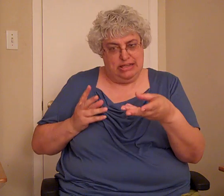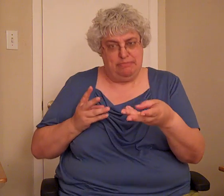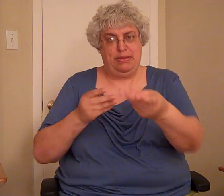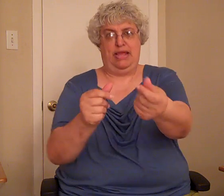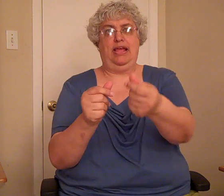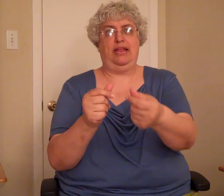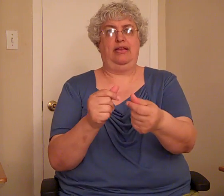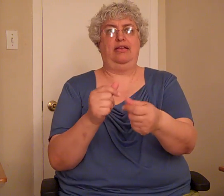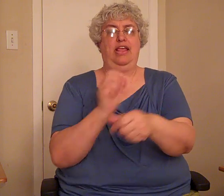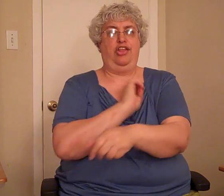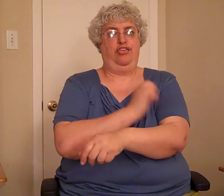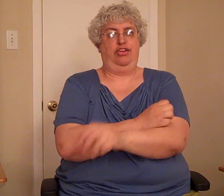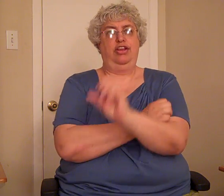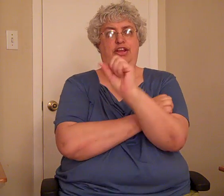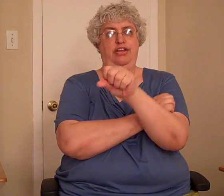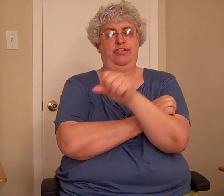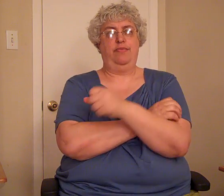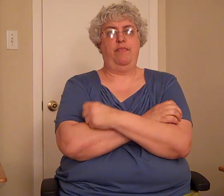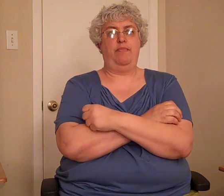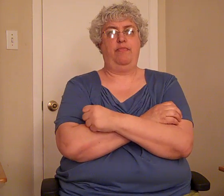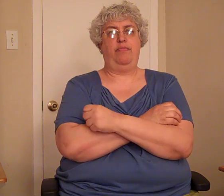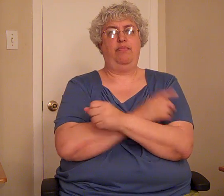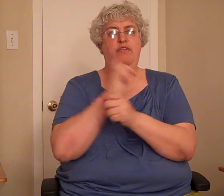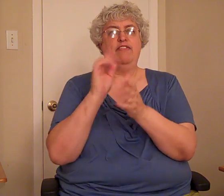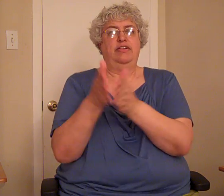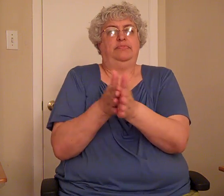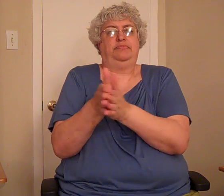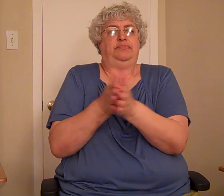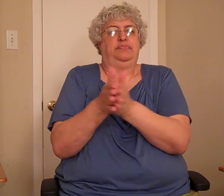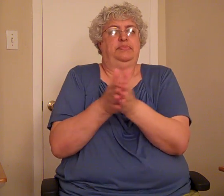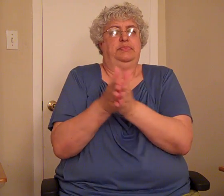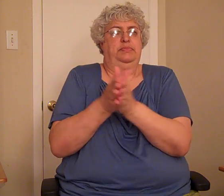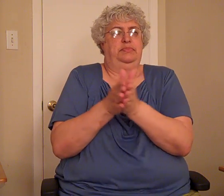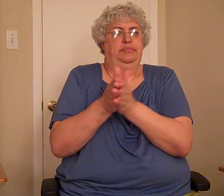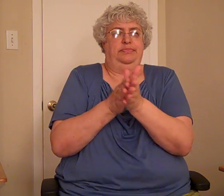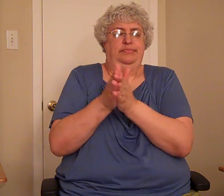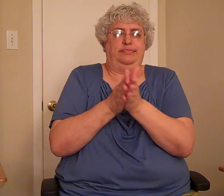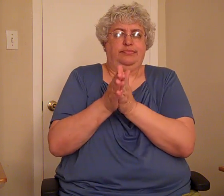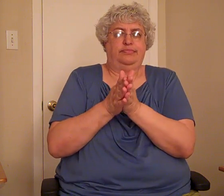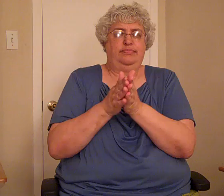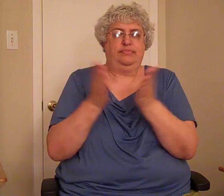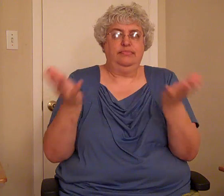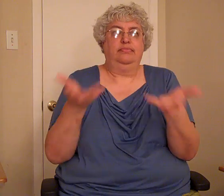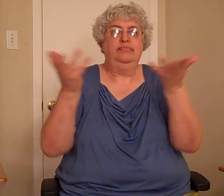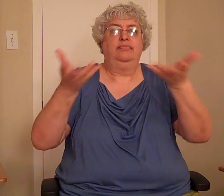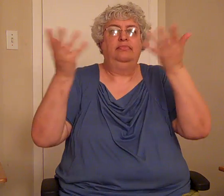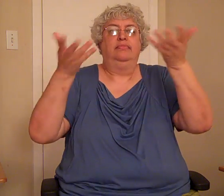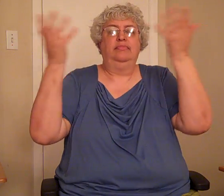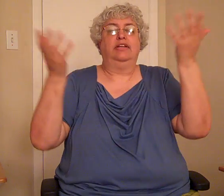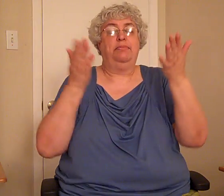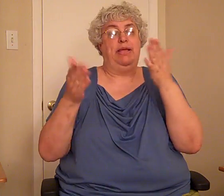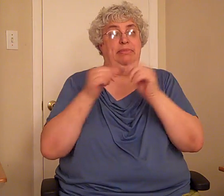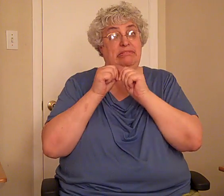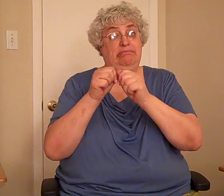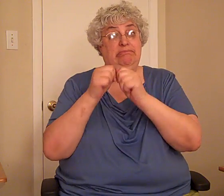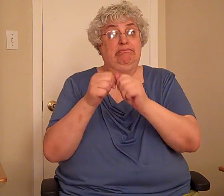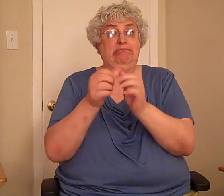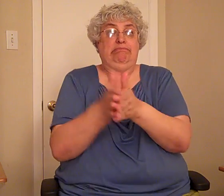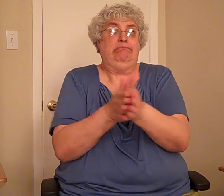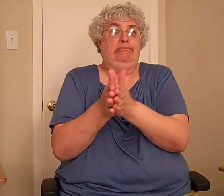You're going to probably have to bust it every once in a while, and maybe bust it consistently. But you